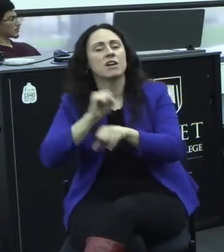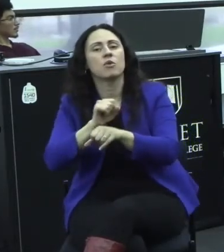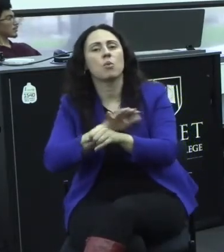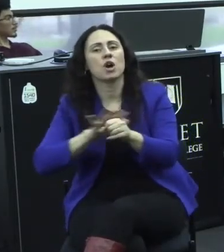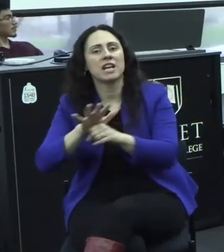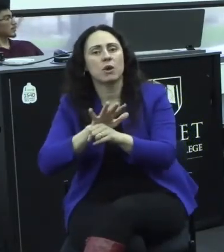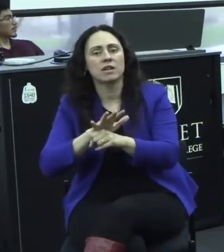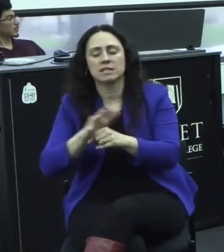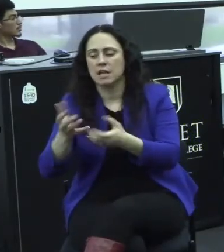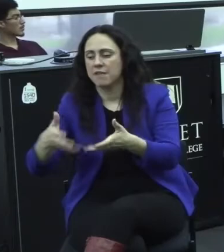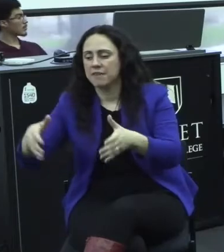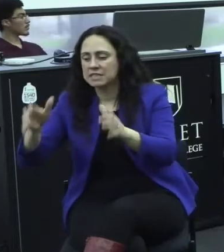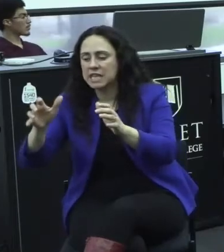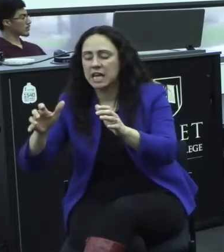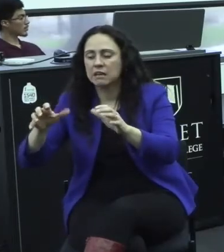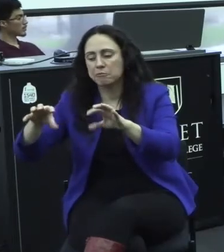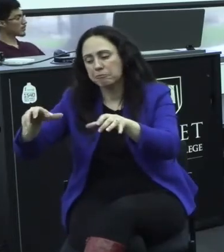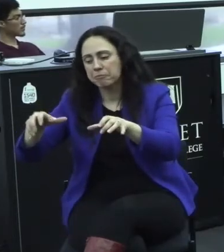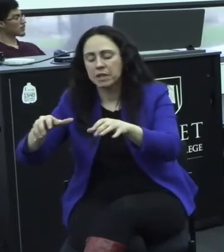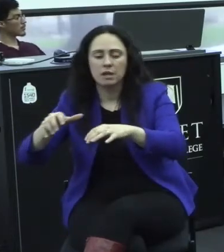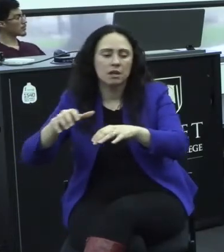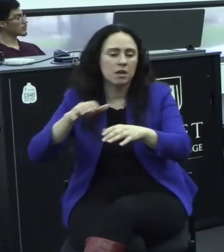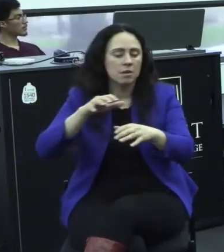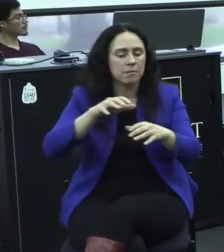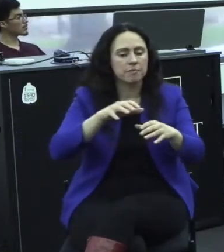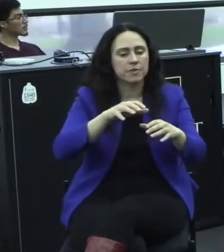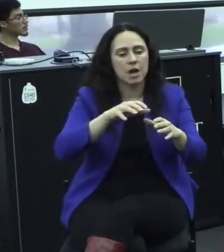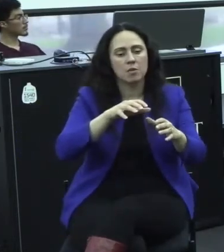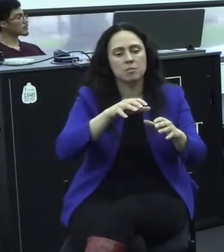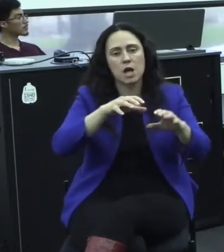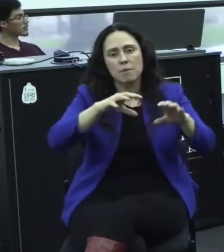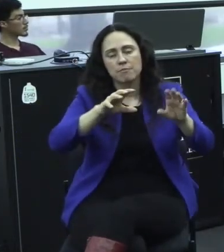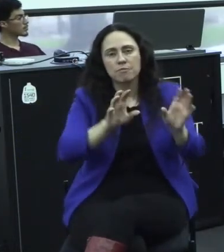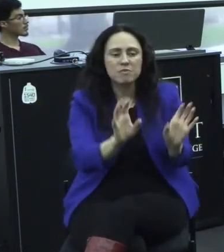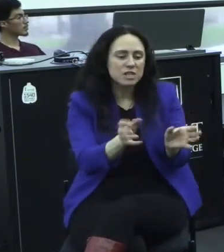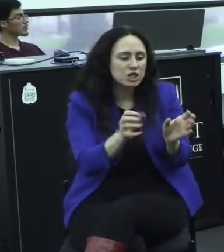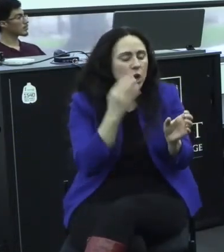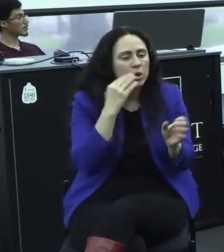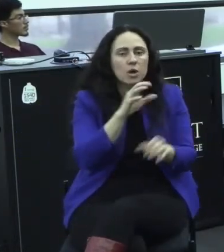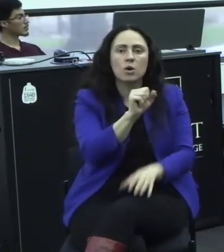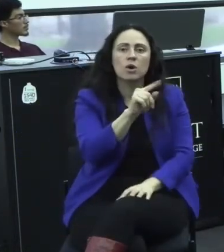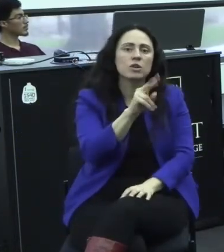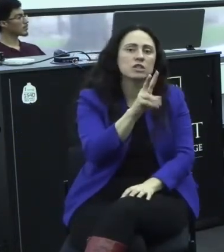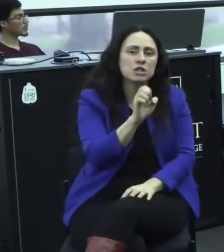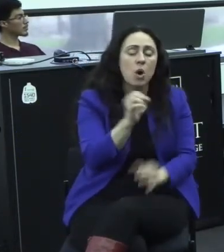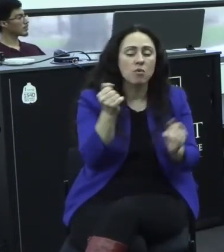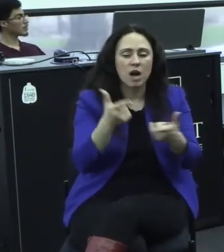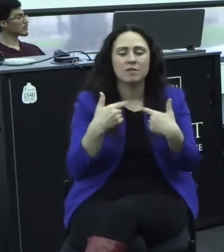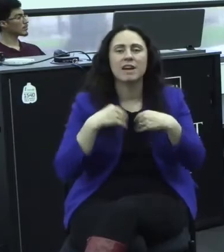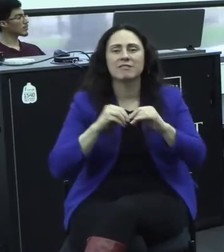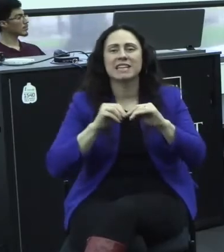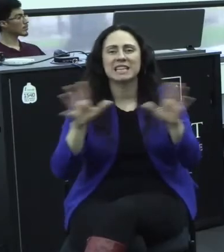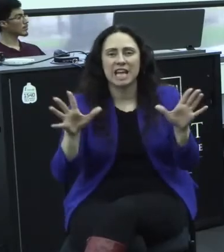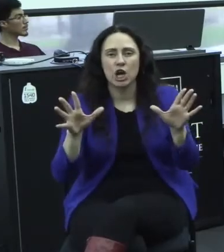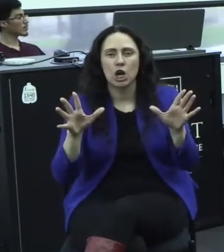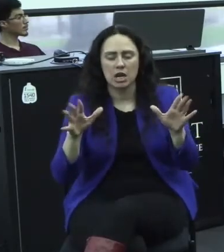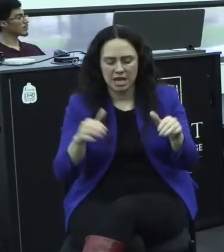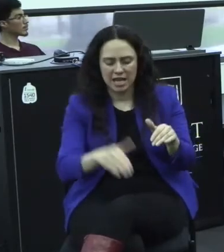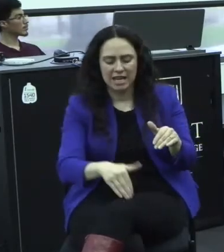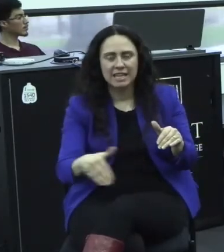So the sink, the cooktop, all of those have clear knee